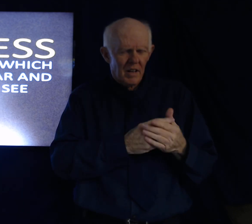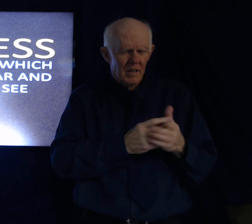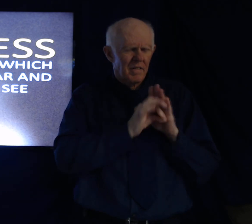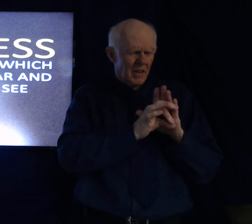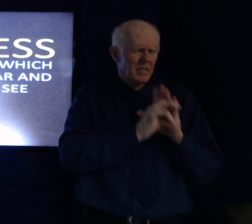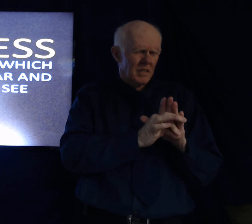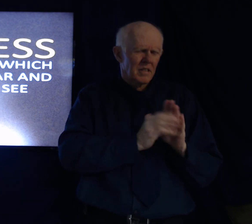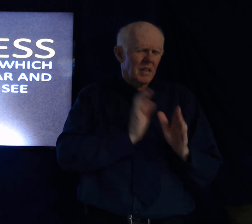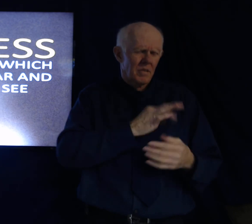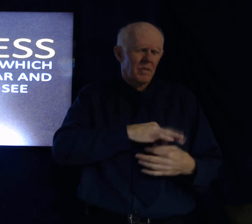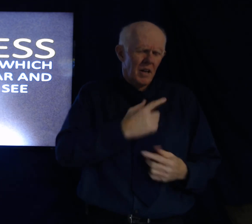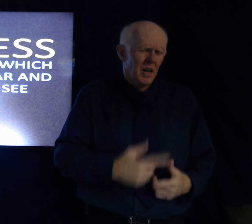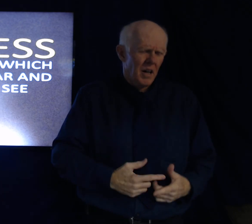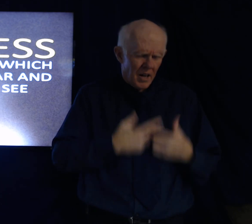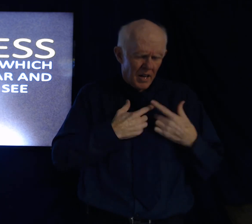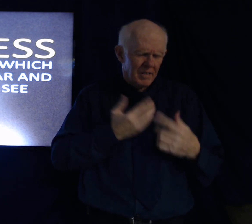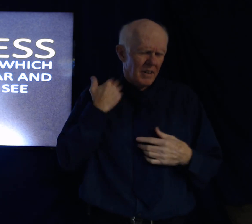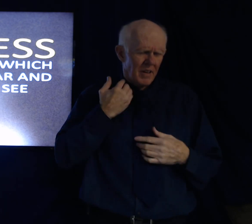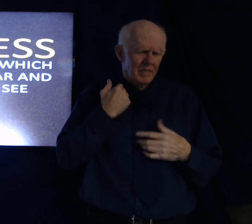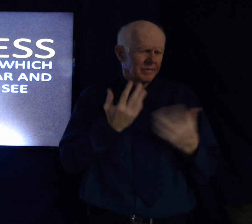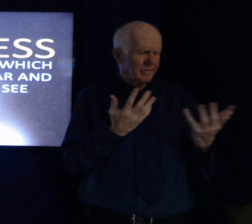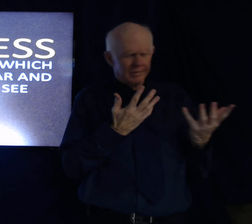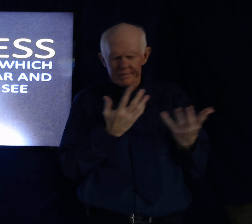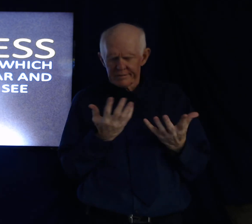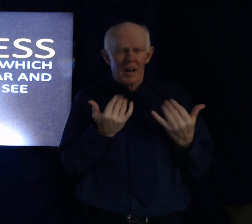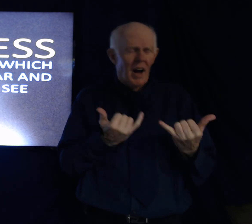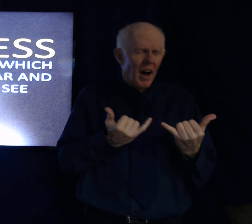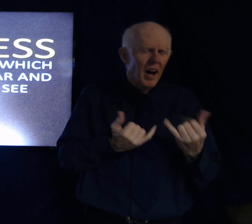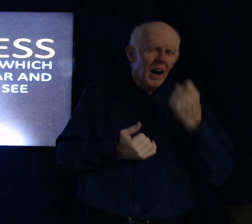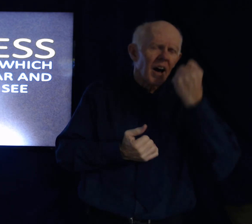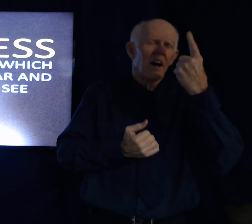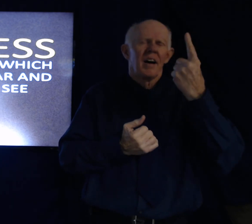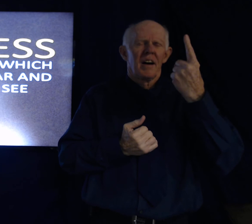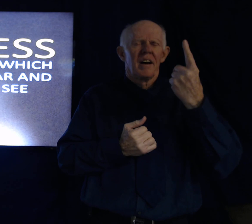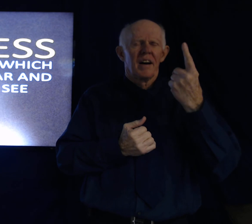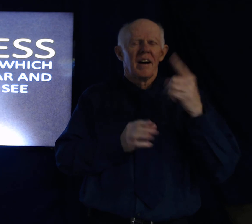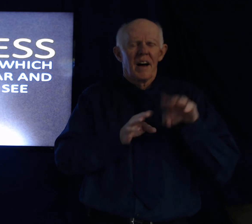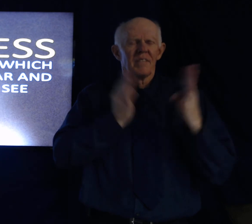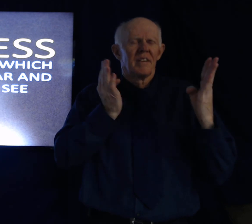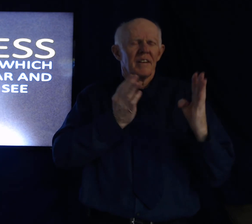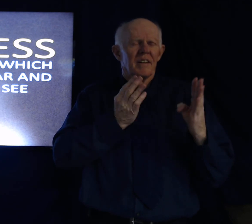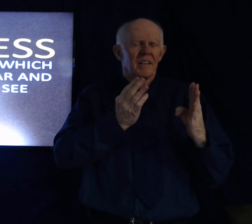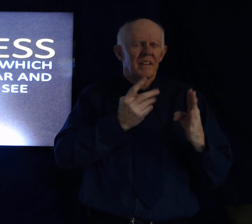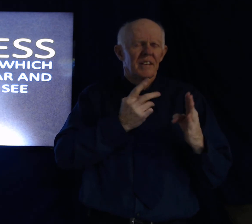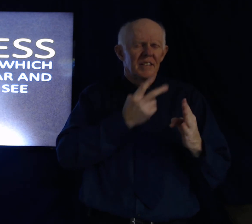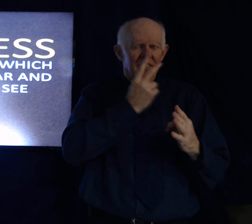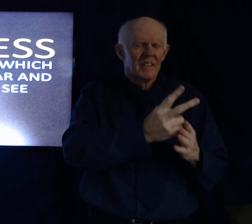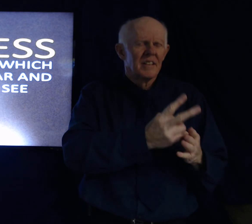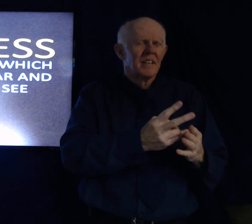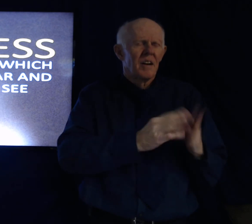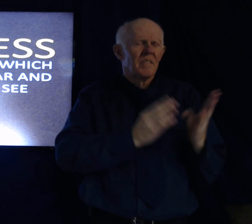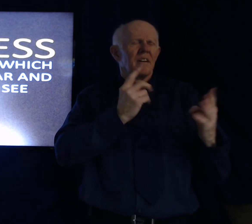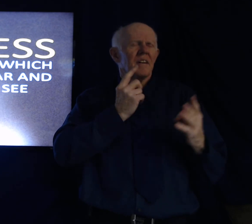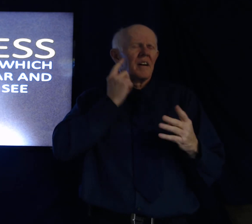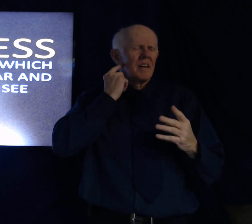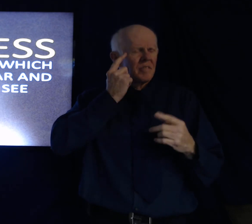deaf and the blind and the example of the spiritual life and how we can understand and our eyes can be